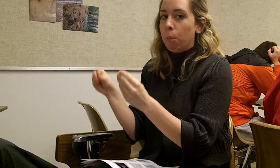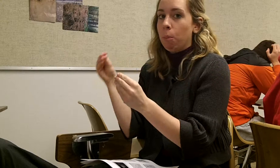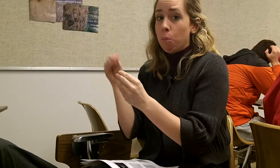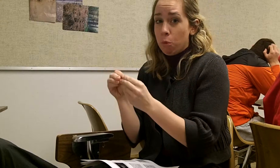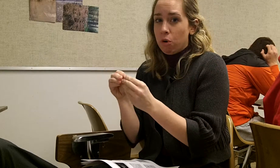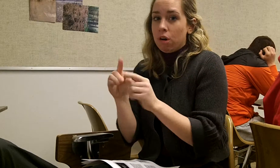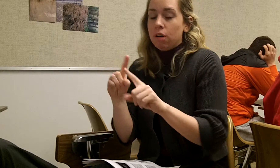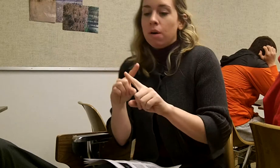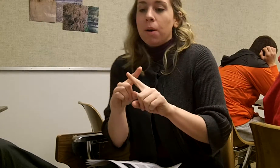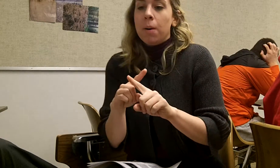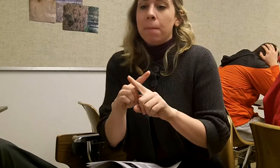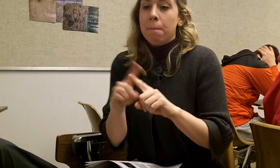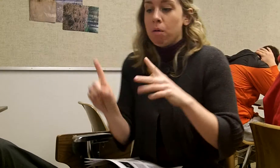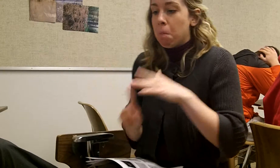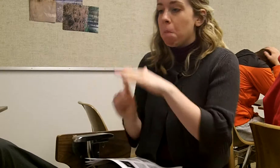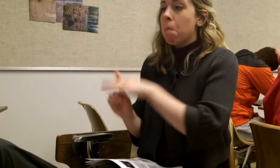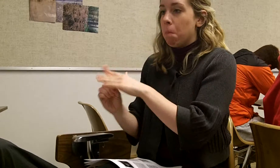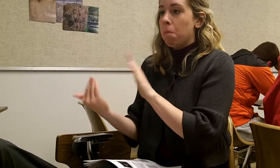signal. So they will come up again in later chapters too.